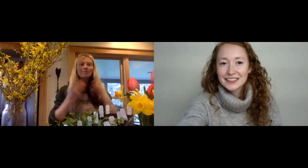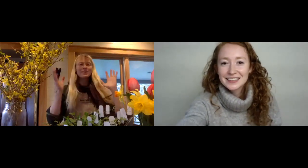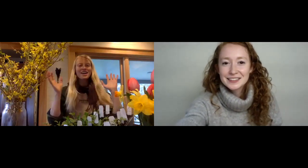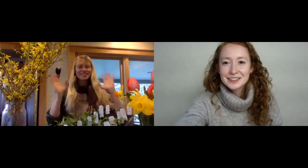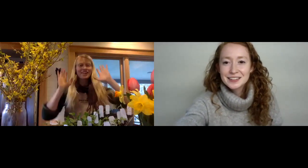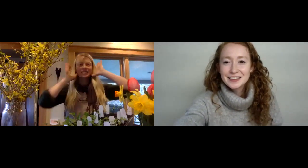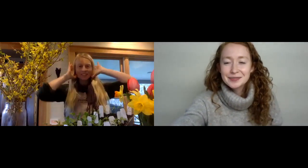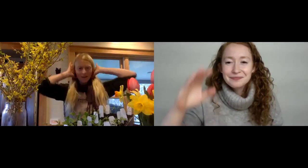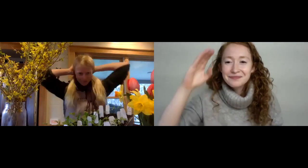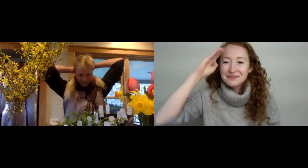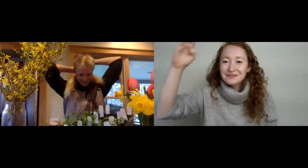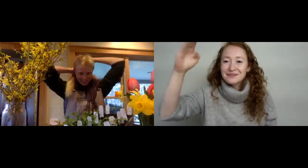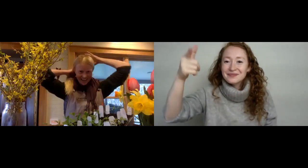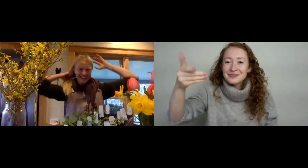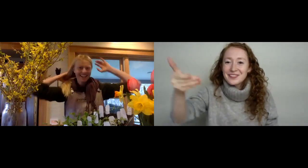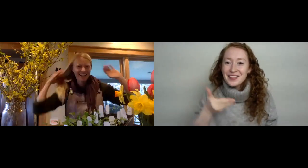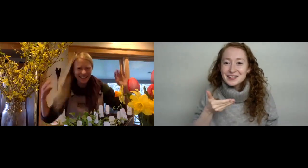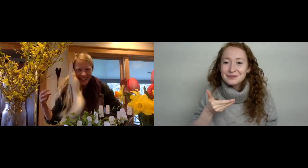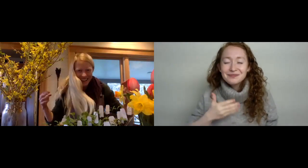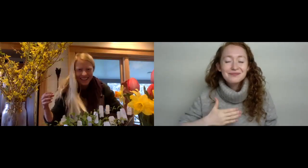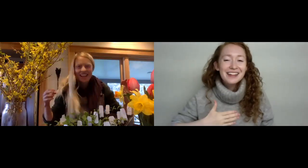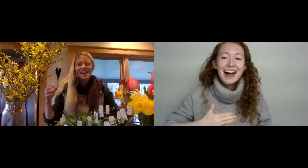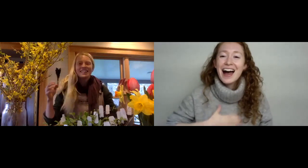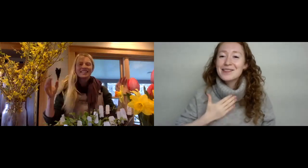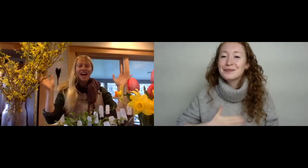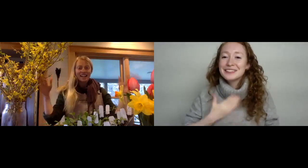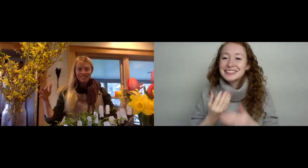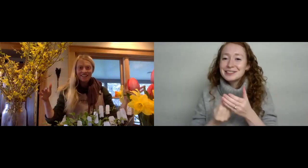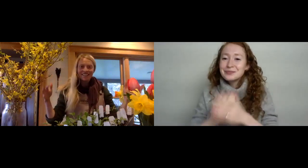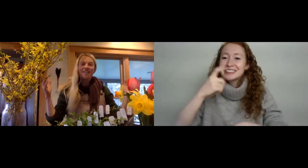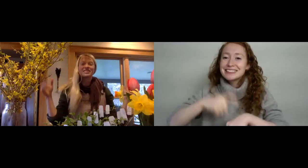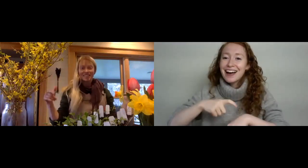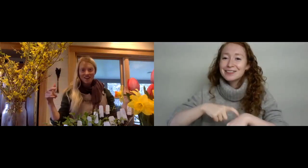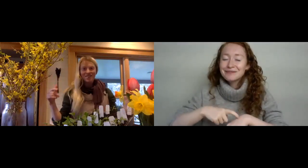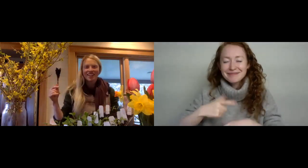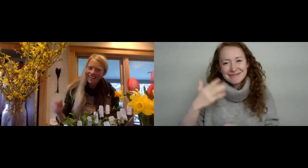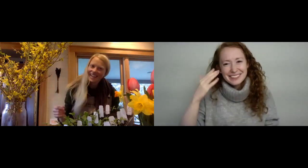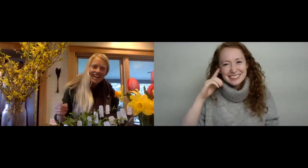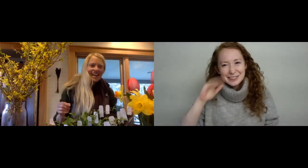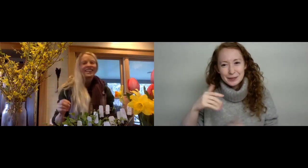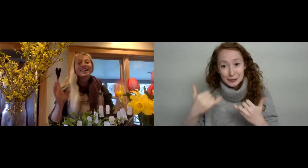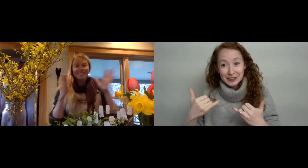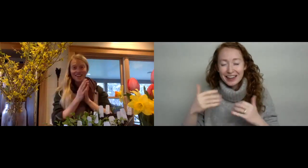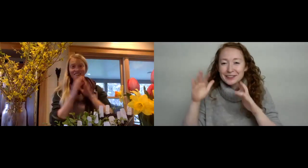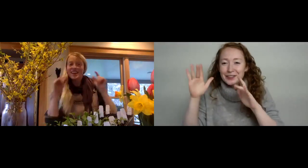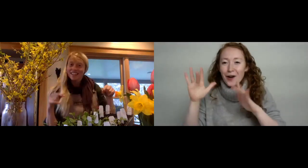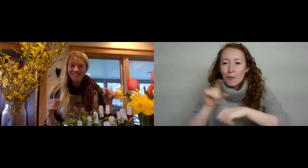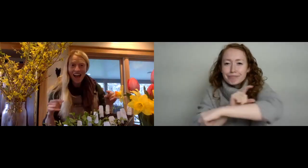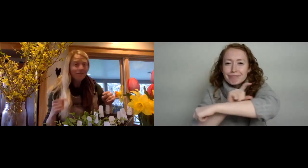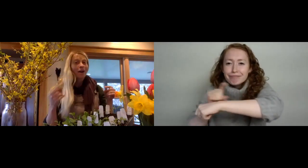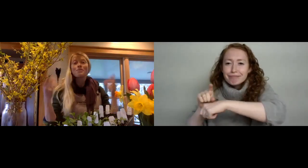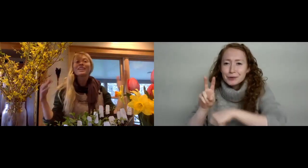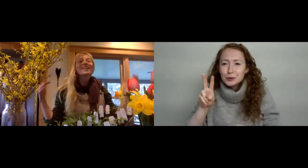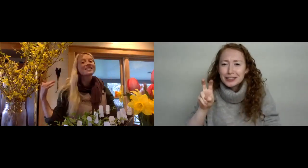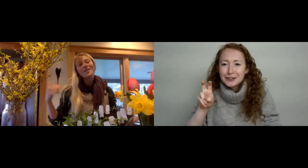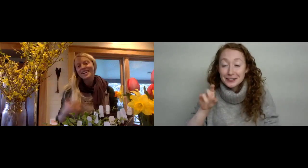2 inches plus of snow fell today. Did anyone else have snow? Let us know in the chat